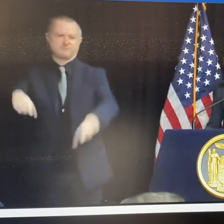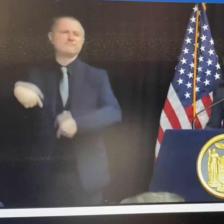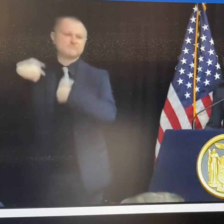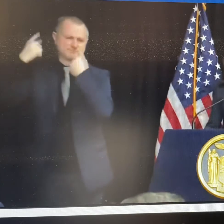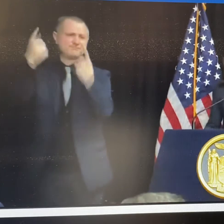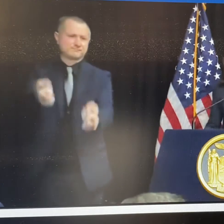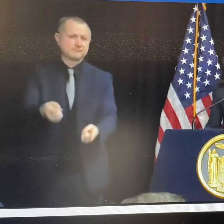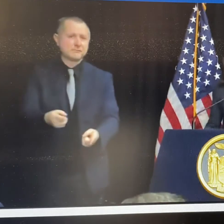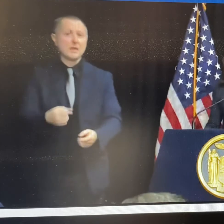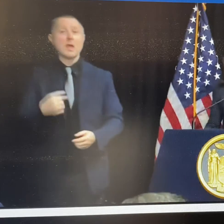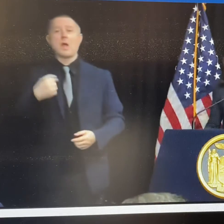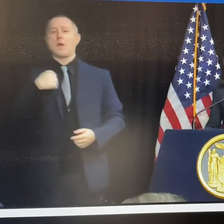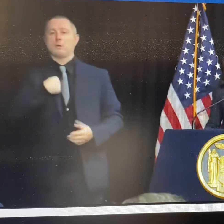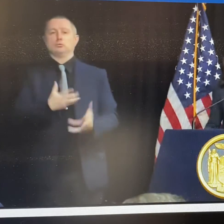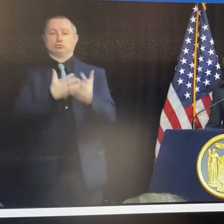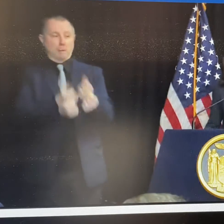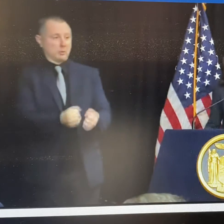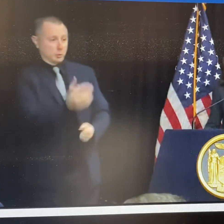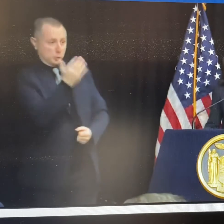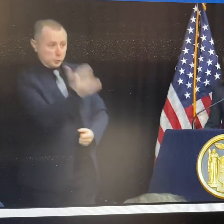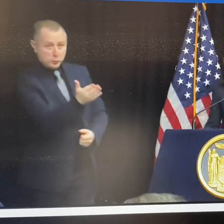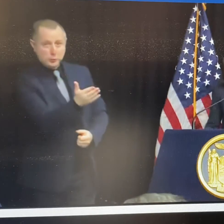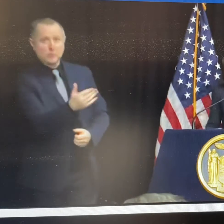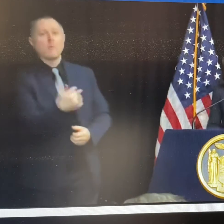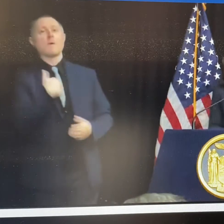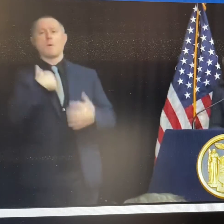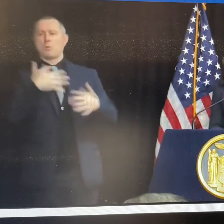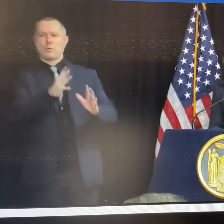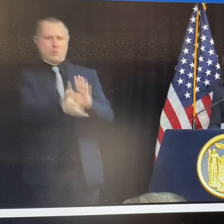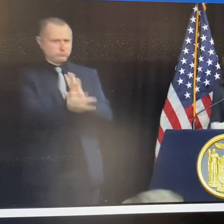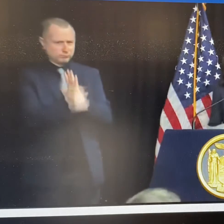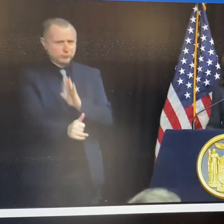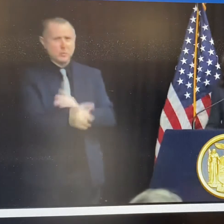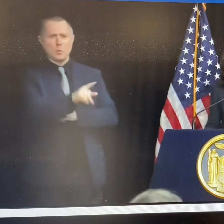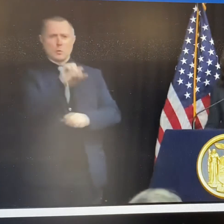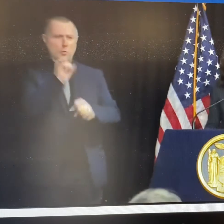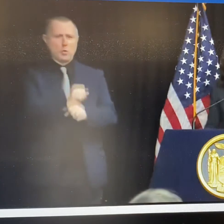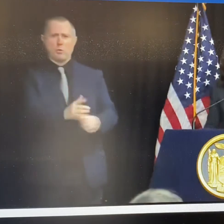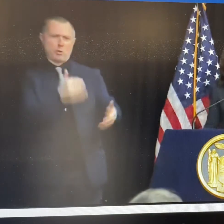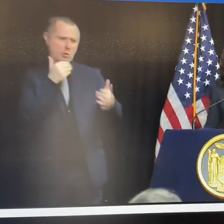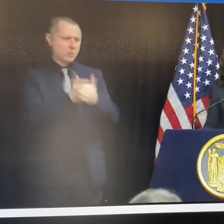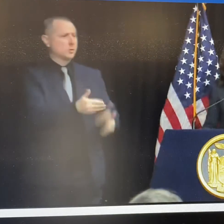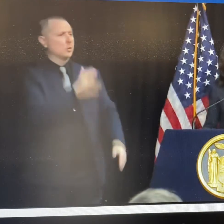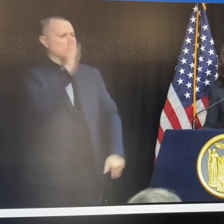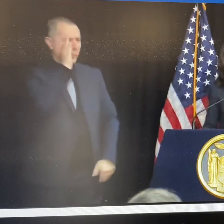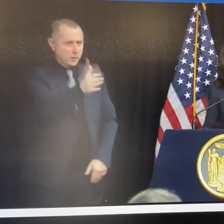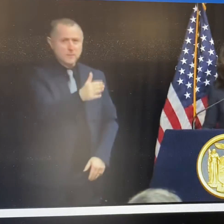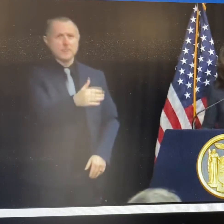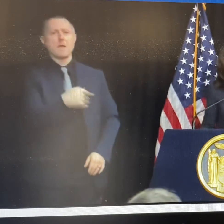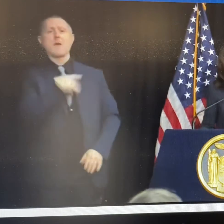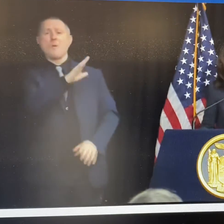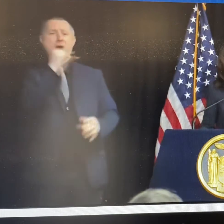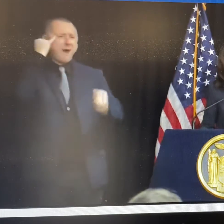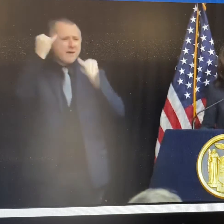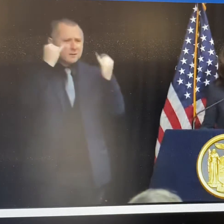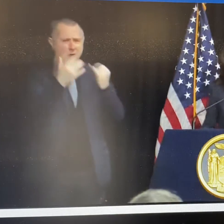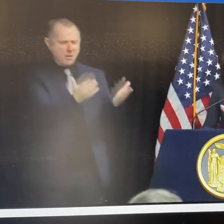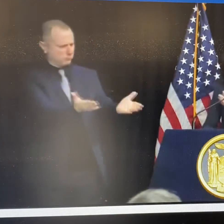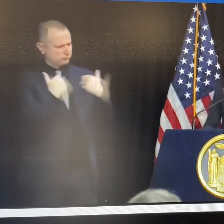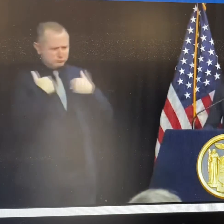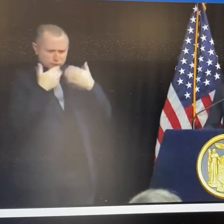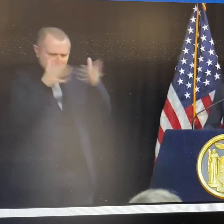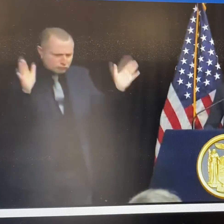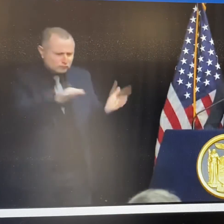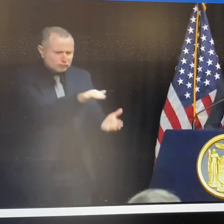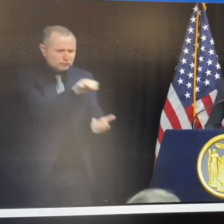have trusted, high confidence, and we're going to be working very closely together. And so bring me ideas, bring me the innovations, bring me